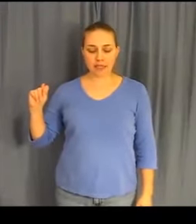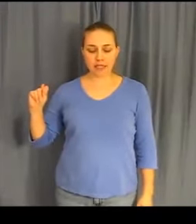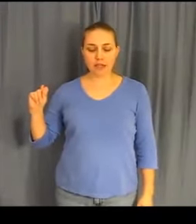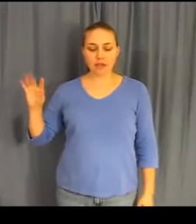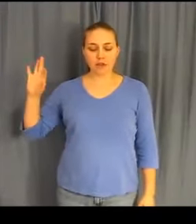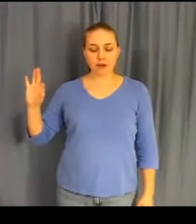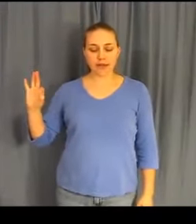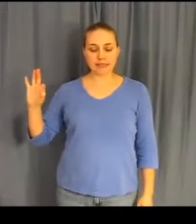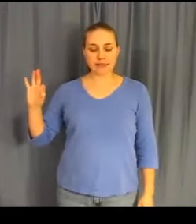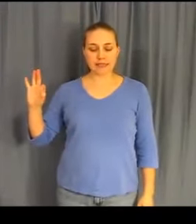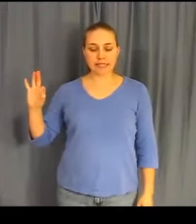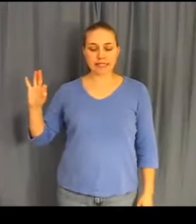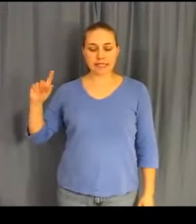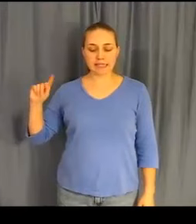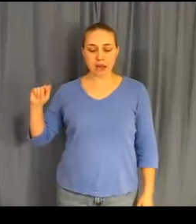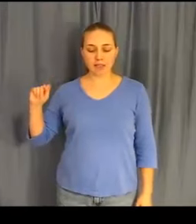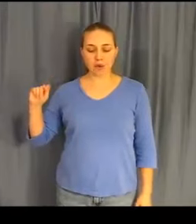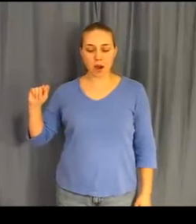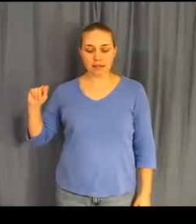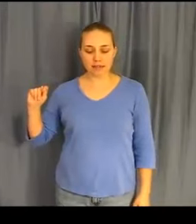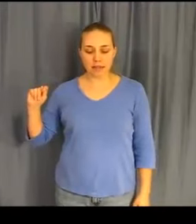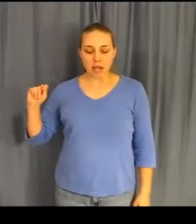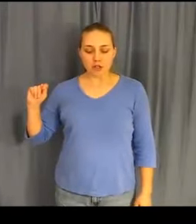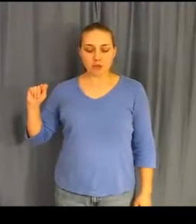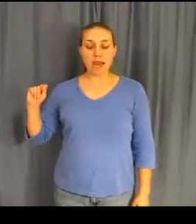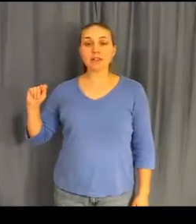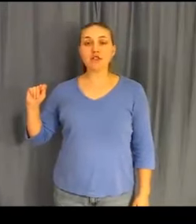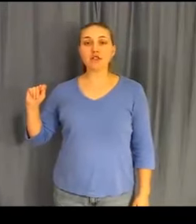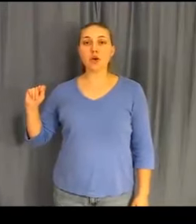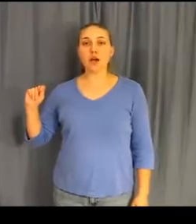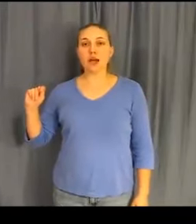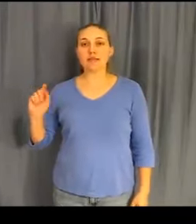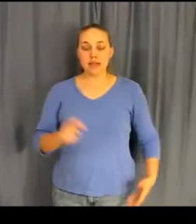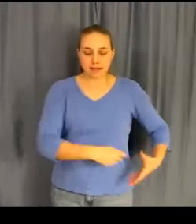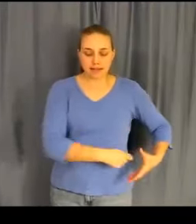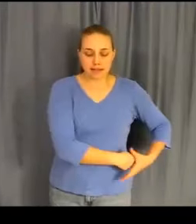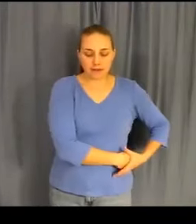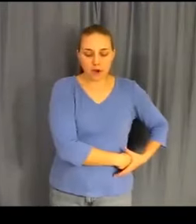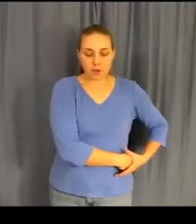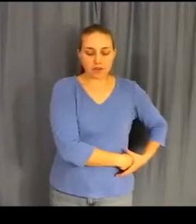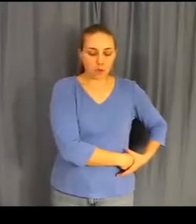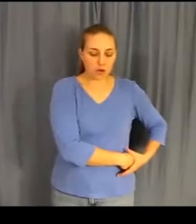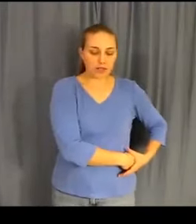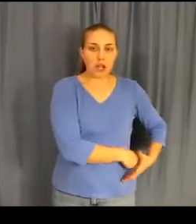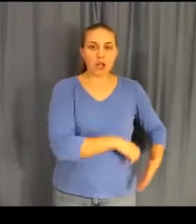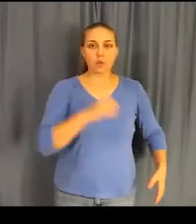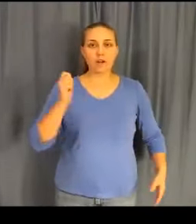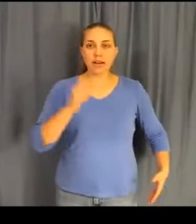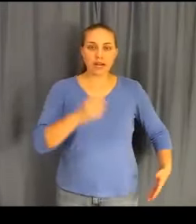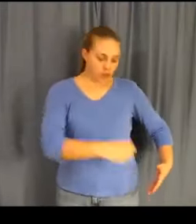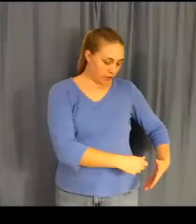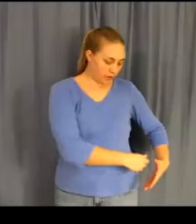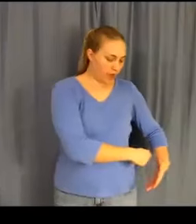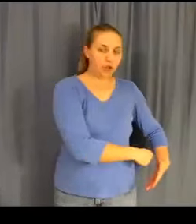T. So Francis of Assisi, Thomas Aquinas. Japan's shoguns. Since they fought with swords, whatever hand you're using, you're